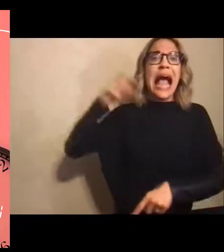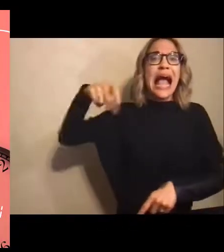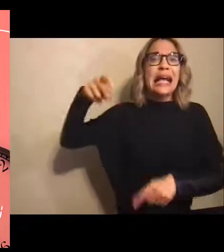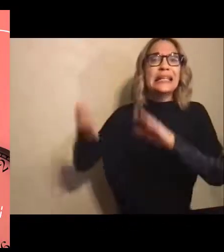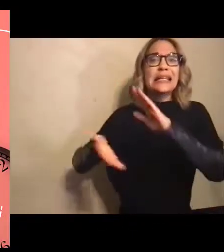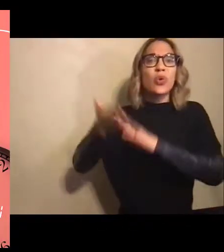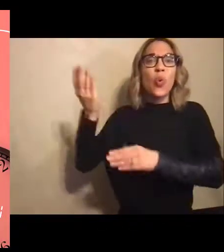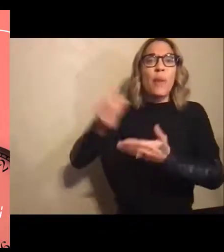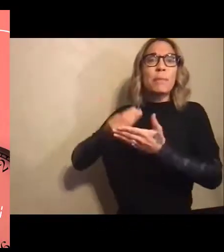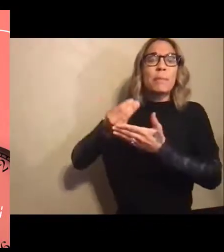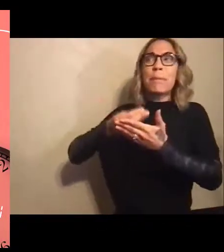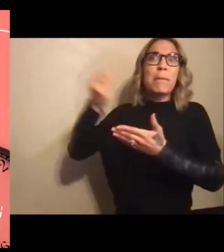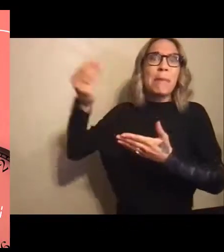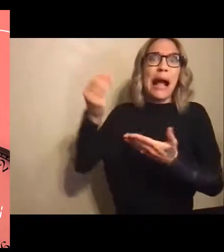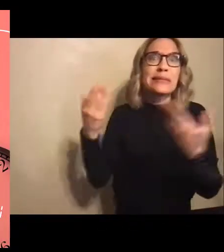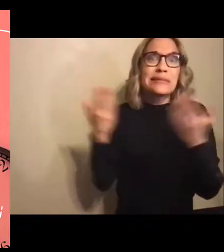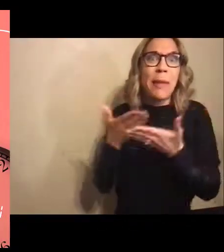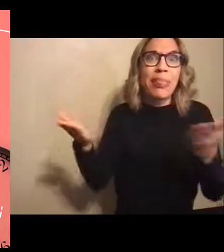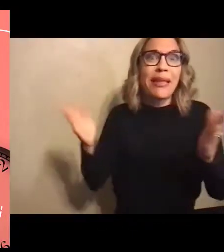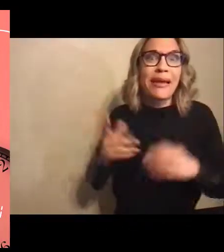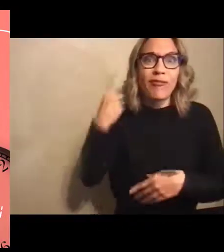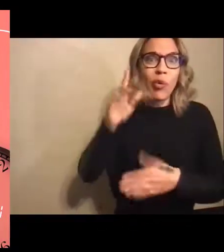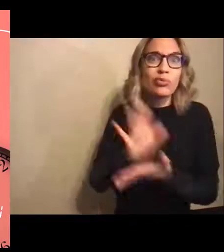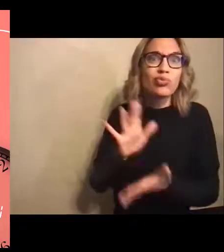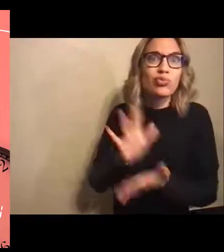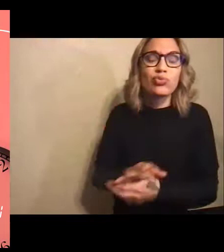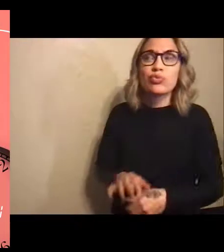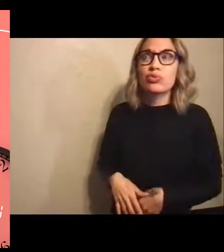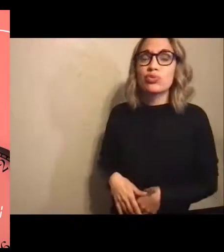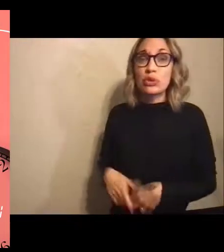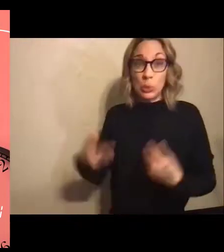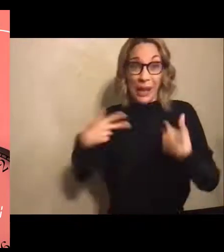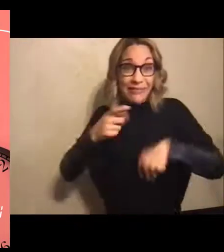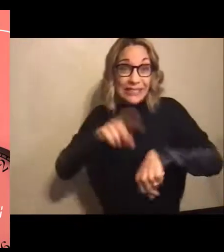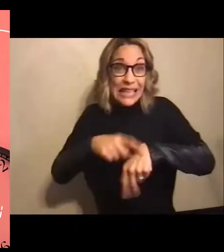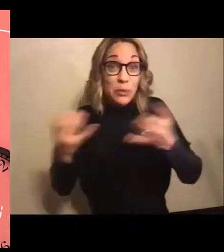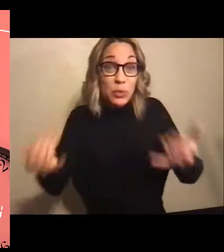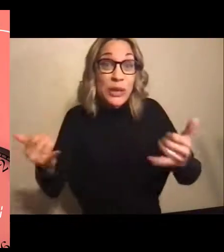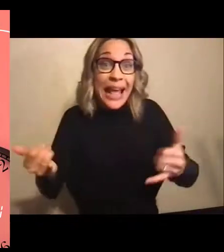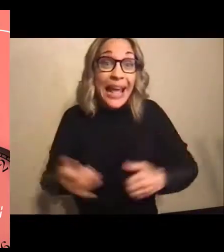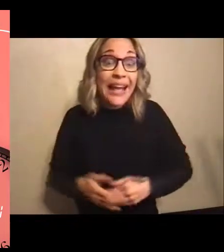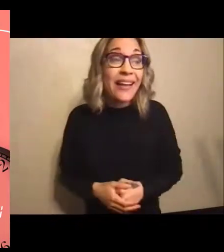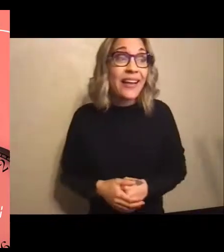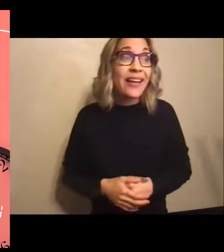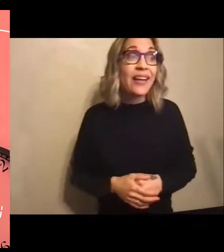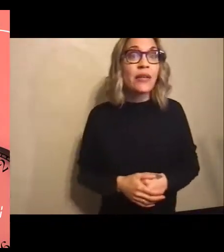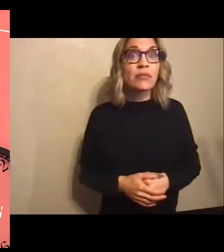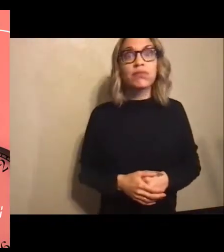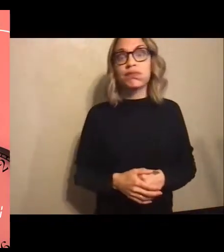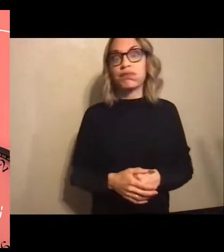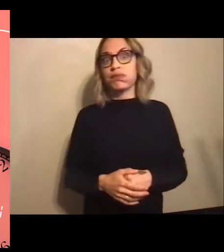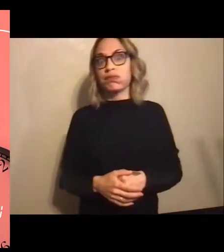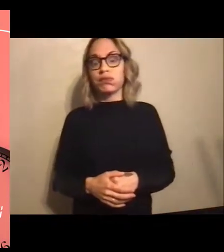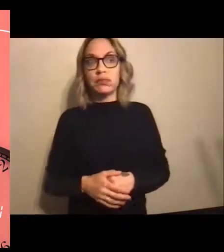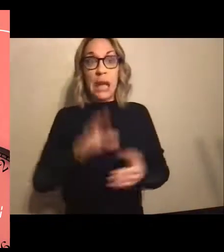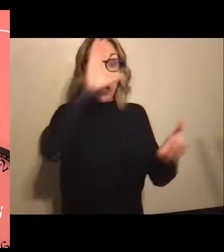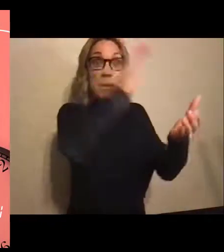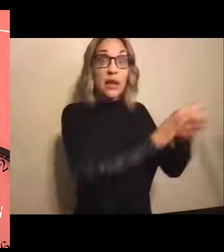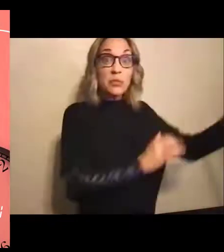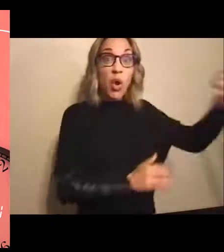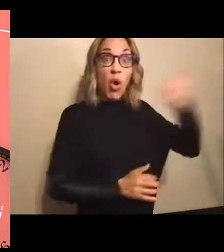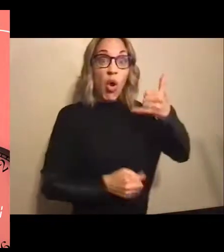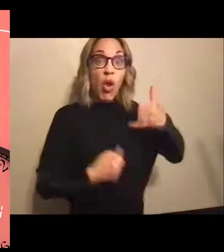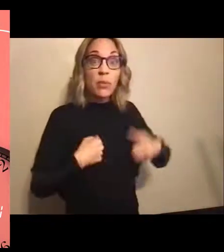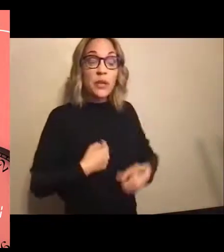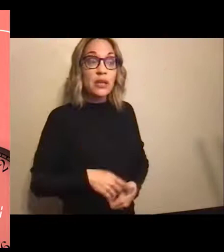Or in my case, Mom, I need to go buy something for school and I have to make time for that. Do you have time today?